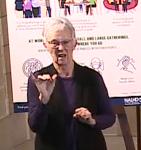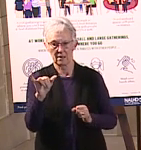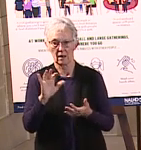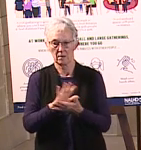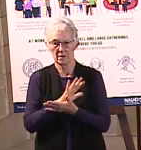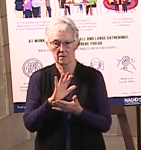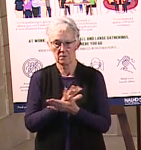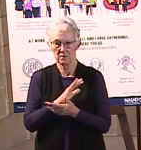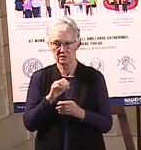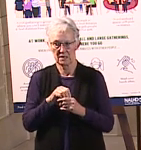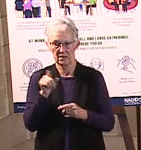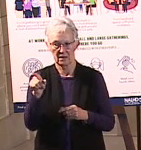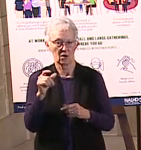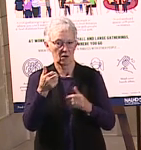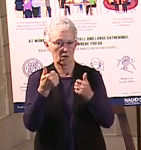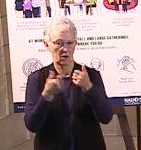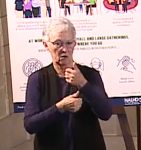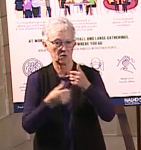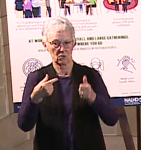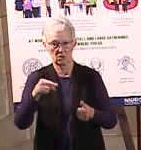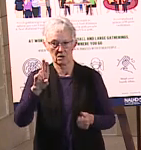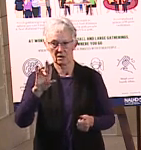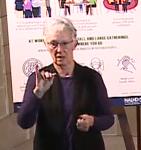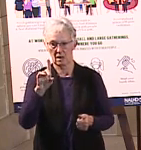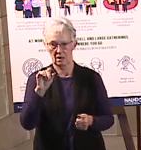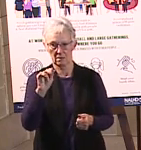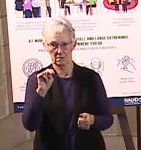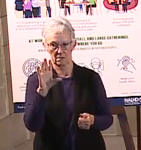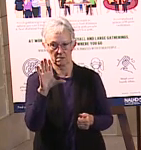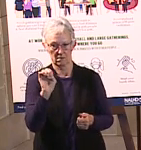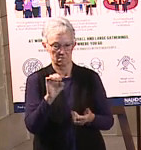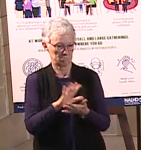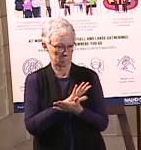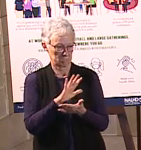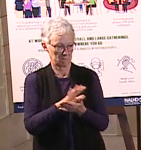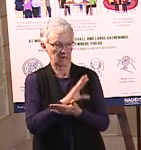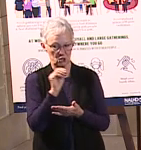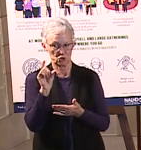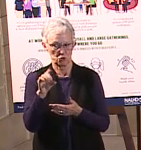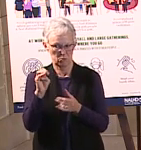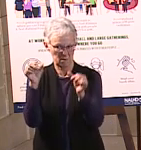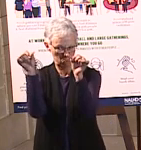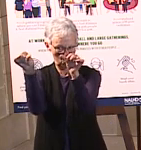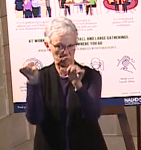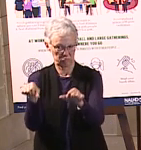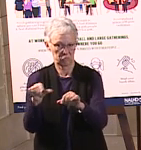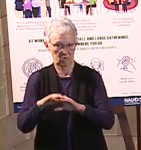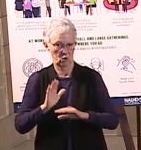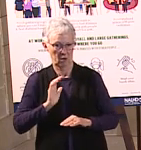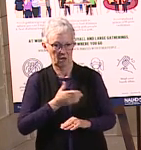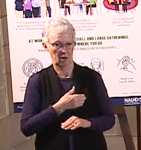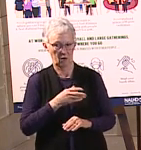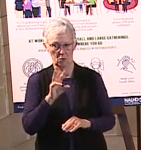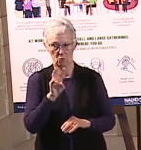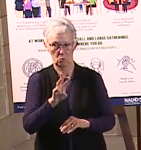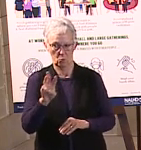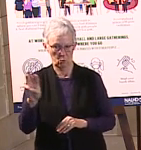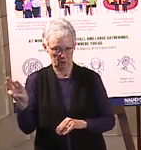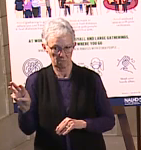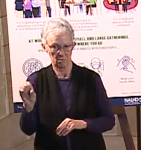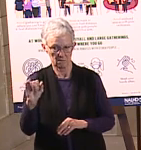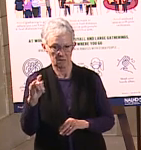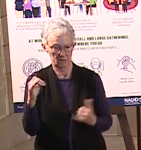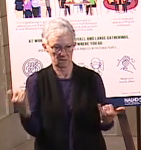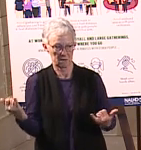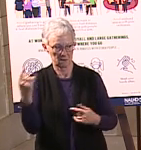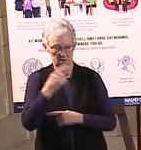Guidance Documents, and it should be out there as of today. And I would like to thank